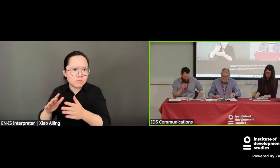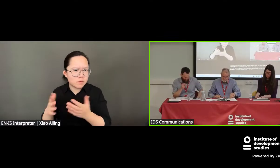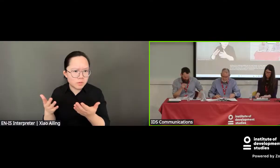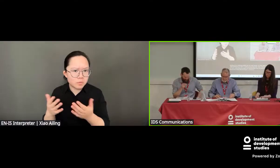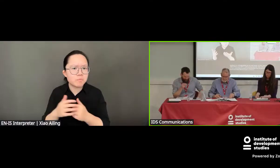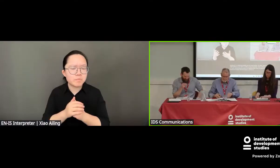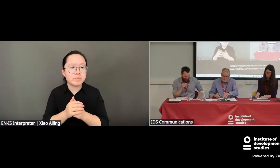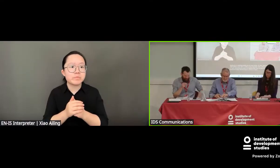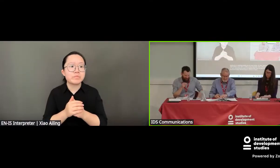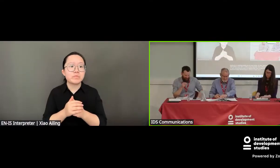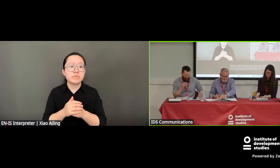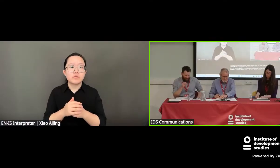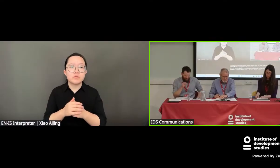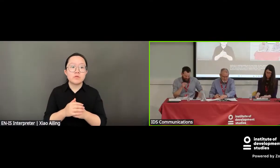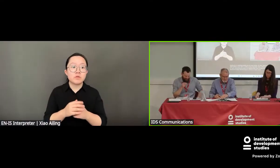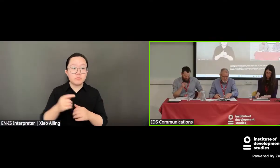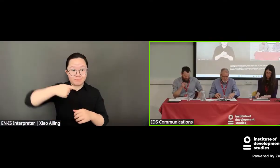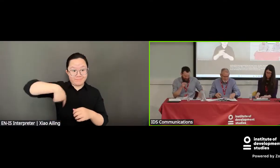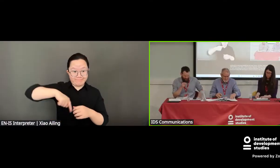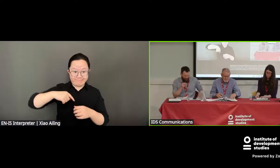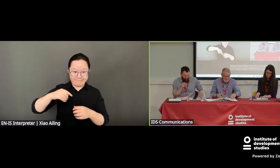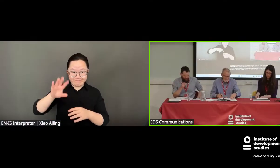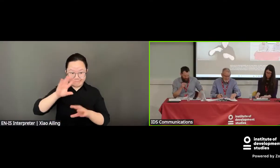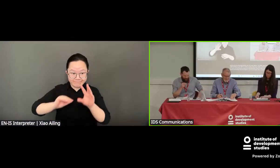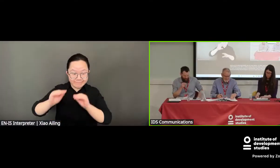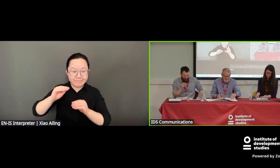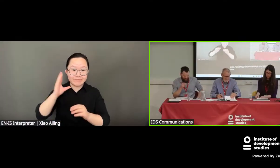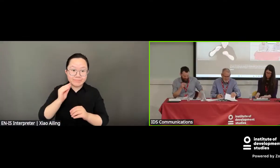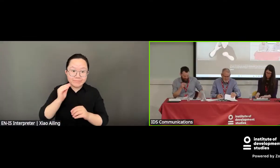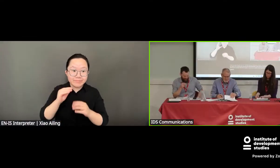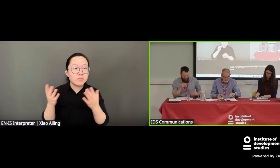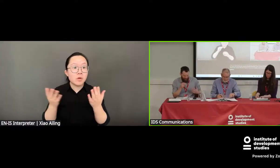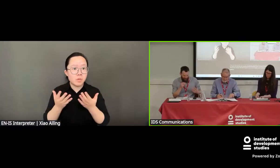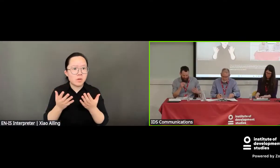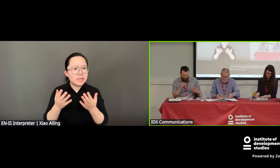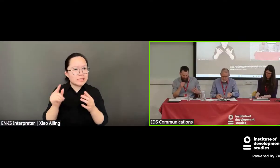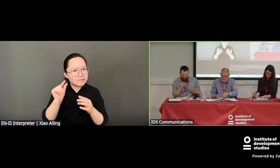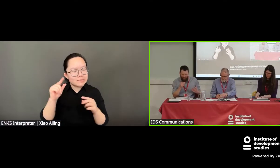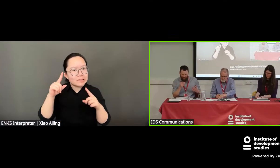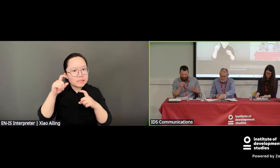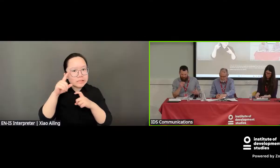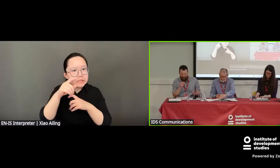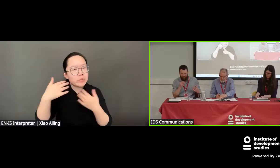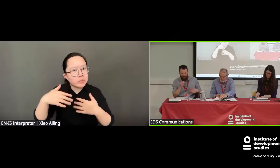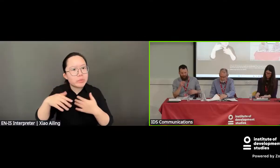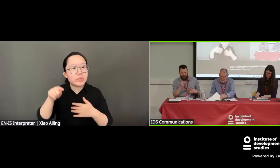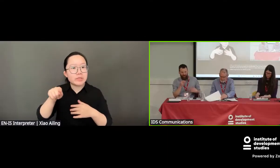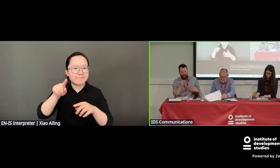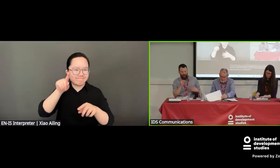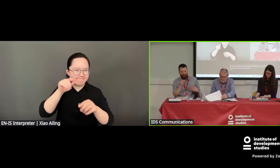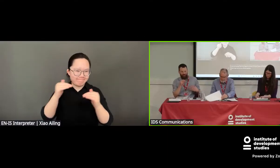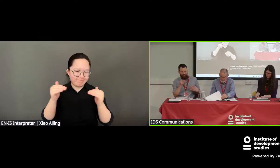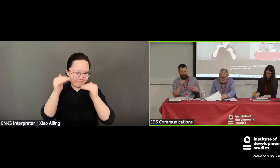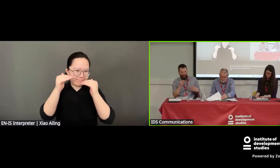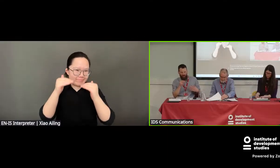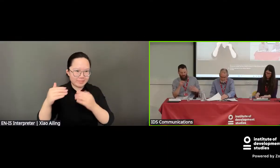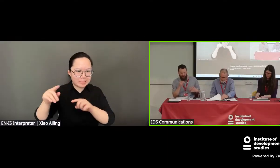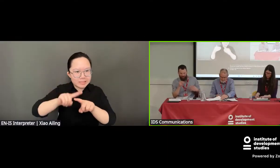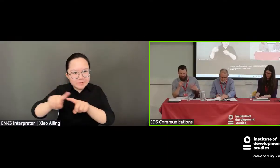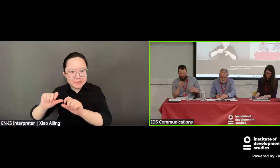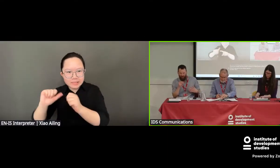course, different organisations have different agendas, but I do think, one of the key learnings I've taken away